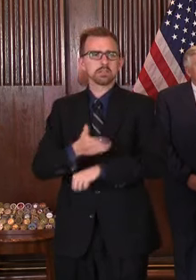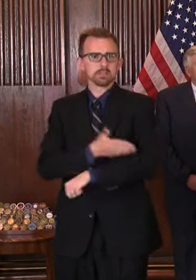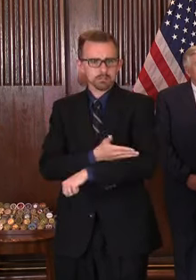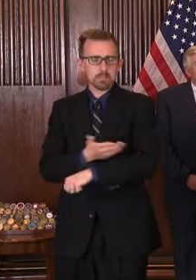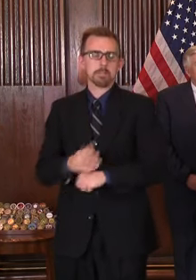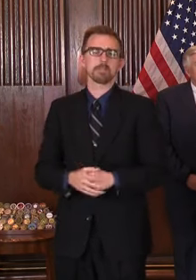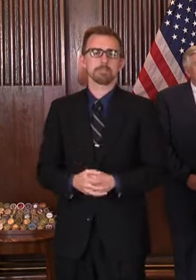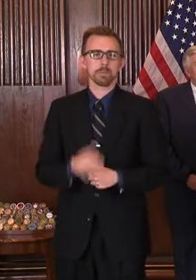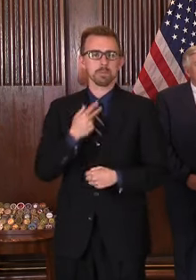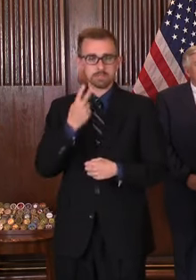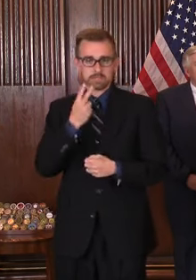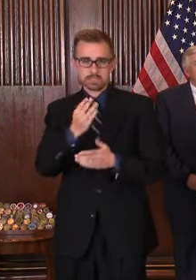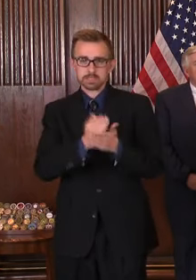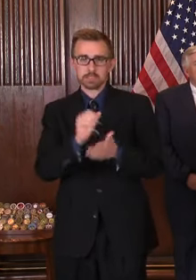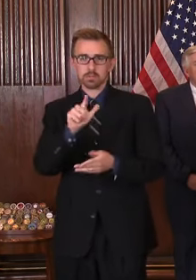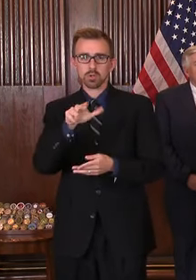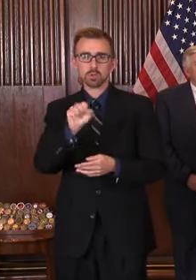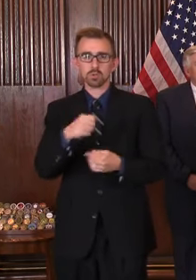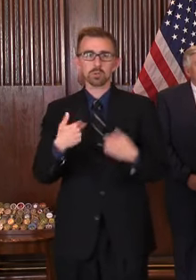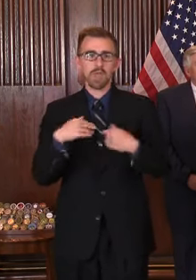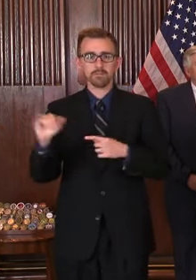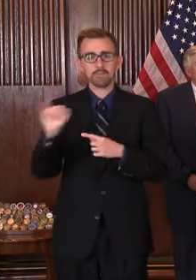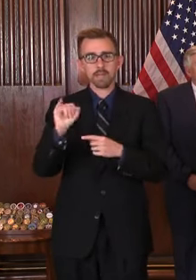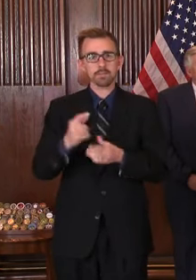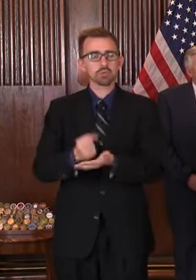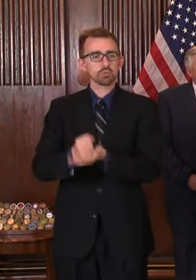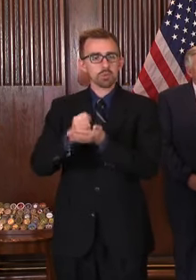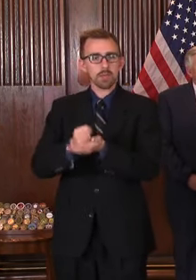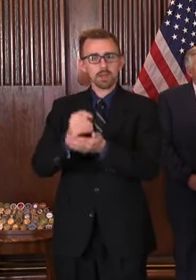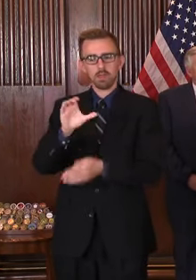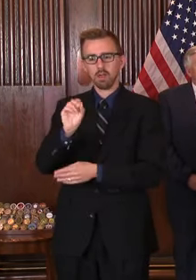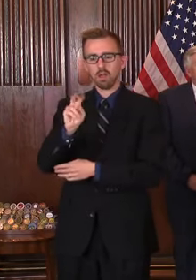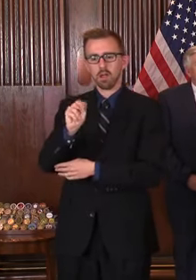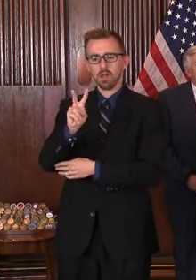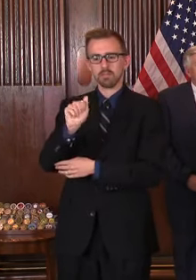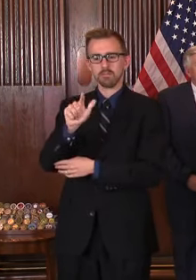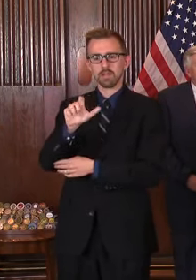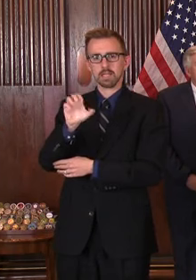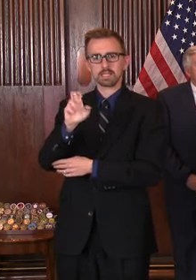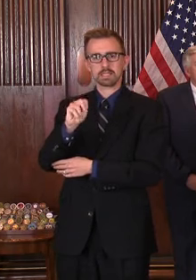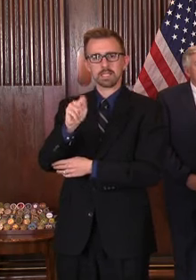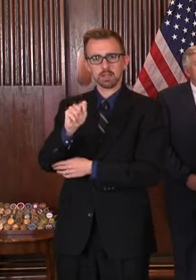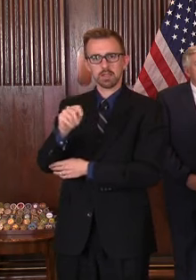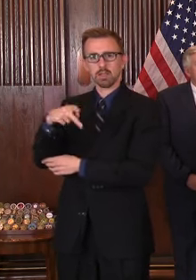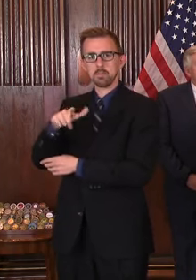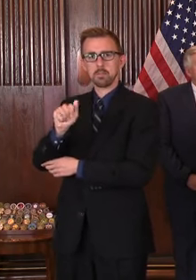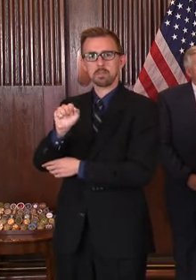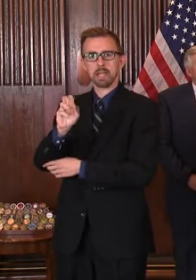hints, some little clues that we might have an effective treatment in what's called convalescent plasma. And